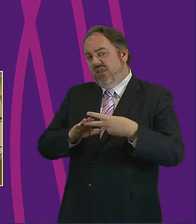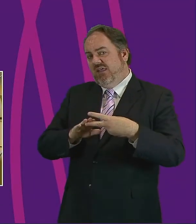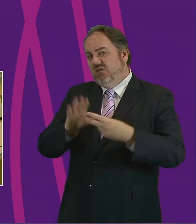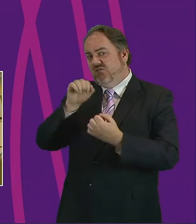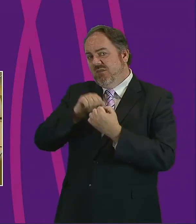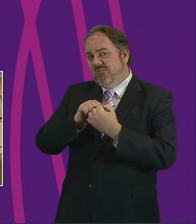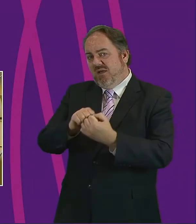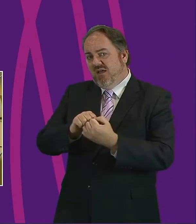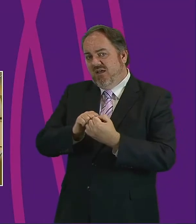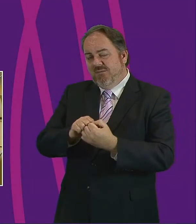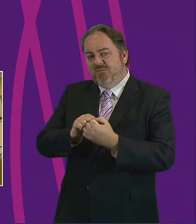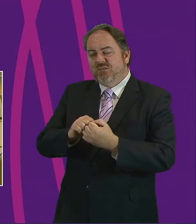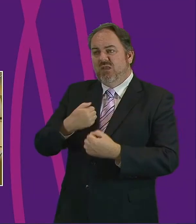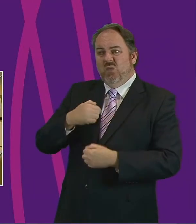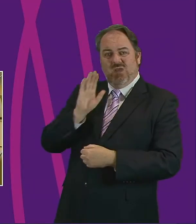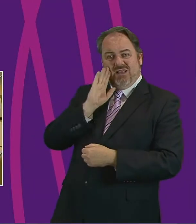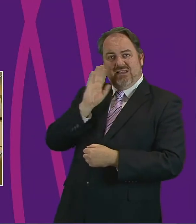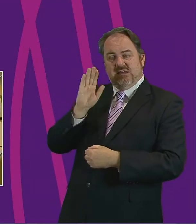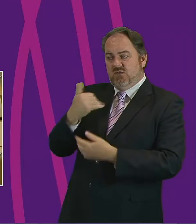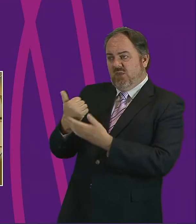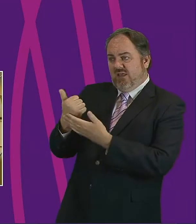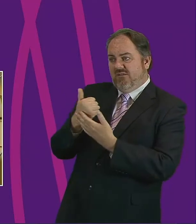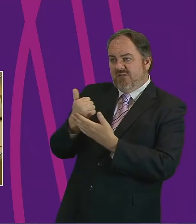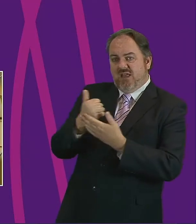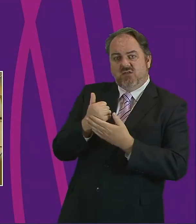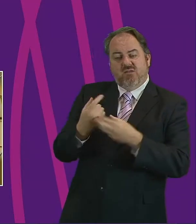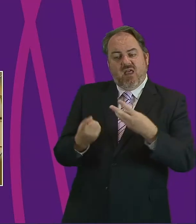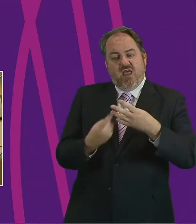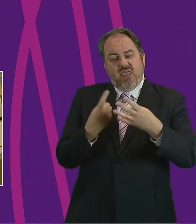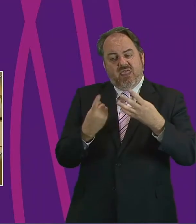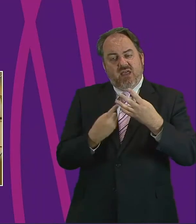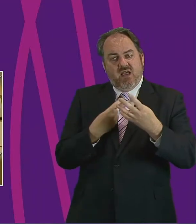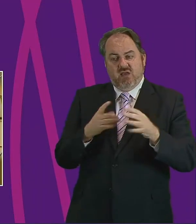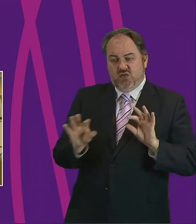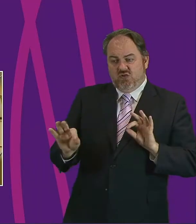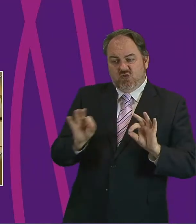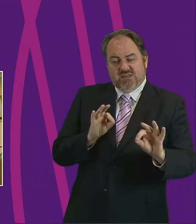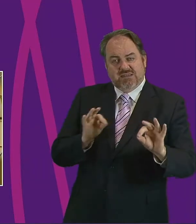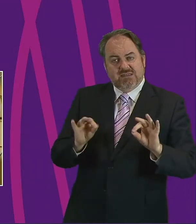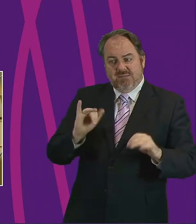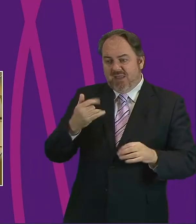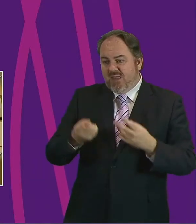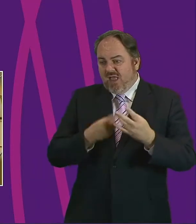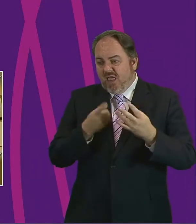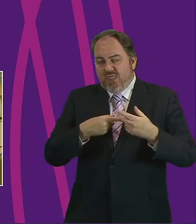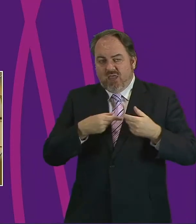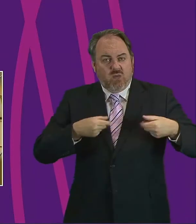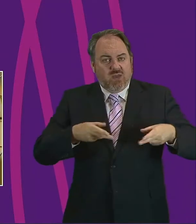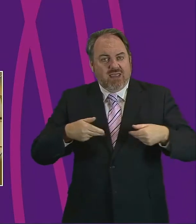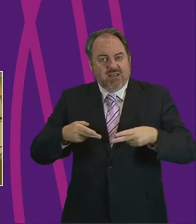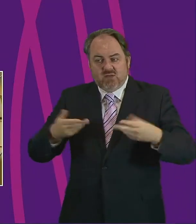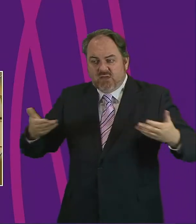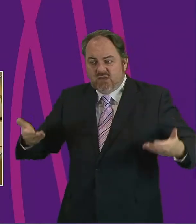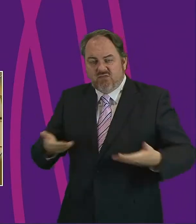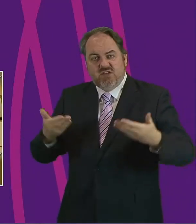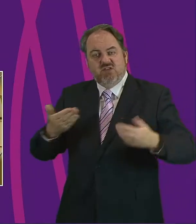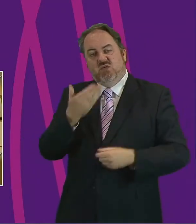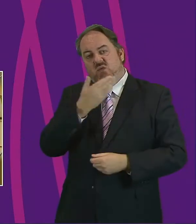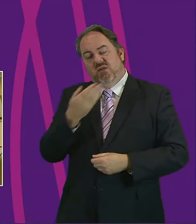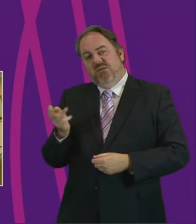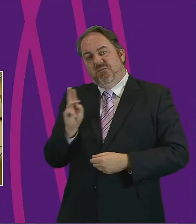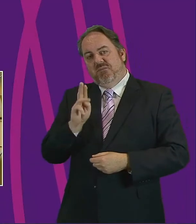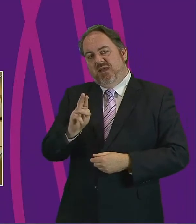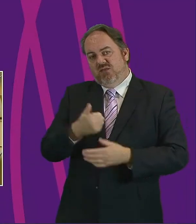and to take advice on the alternative measures that we might be able to put in place to allow schools to operate